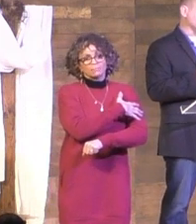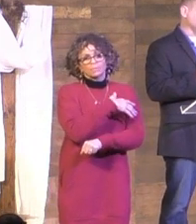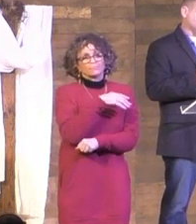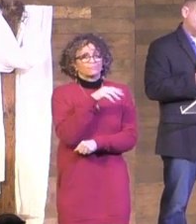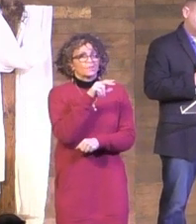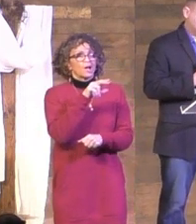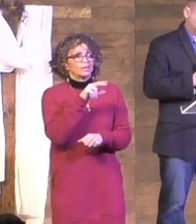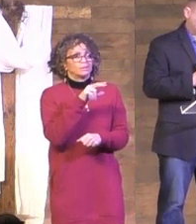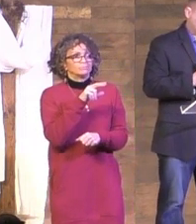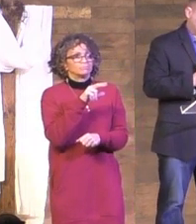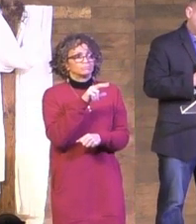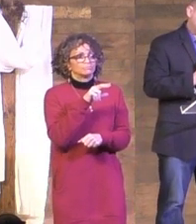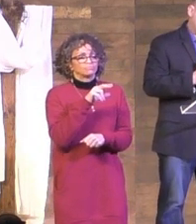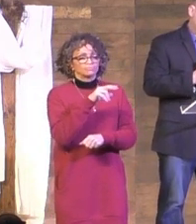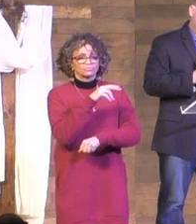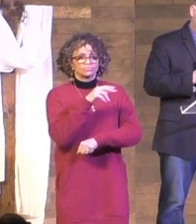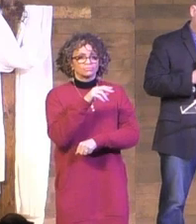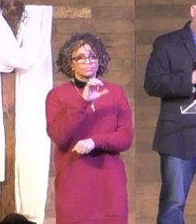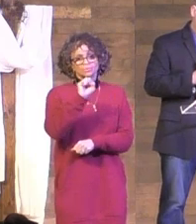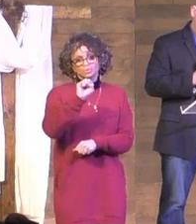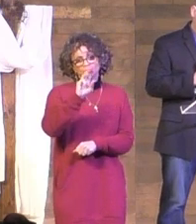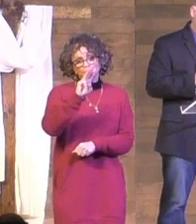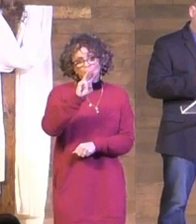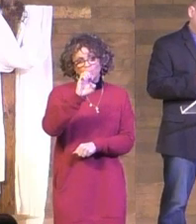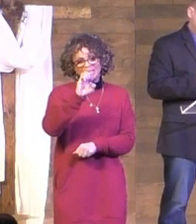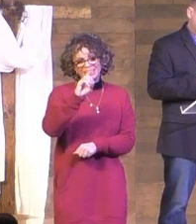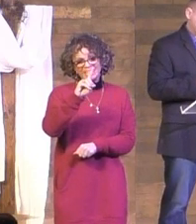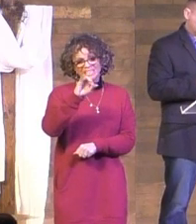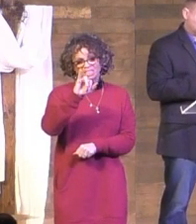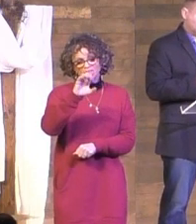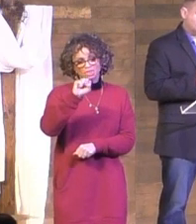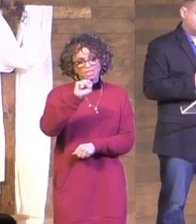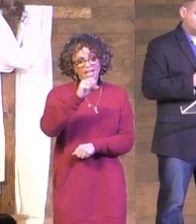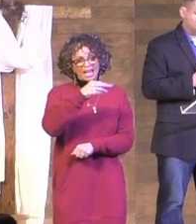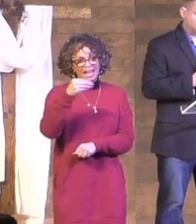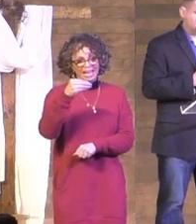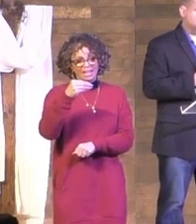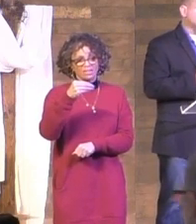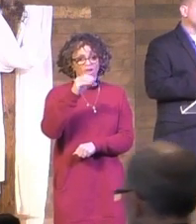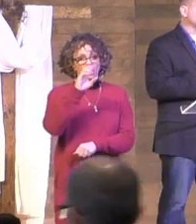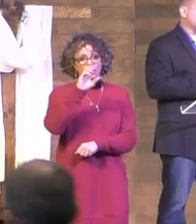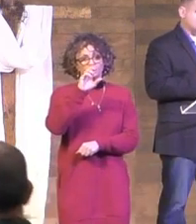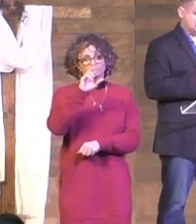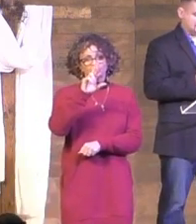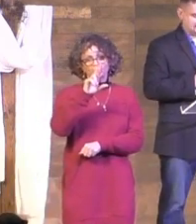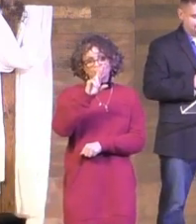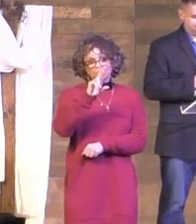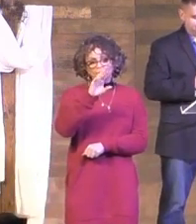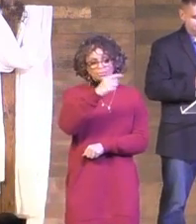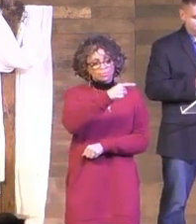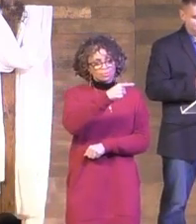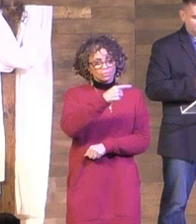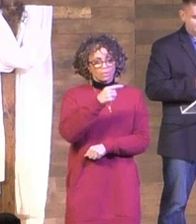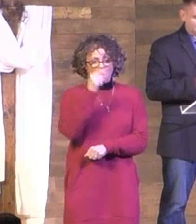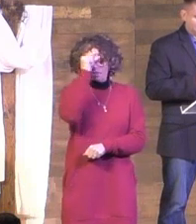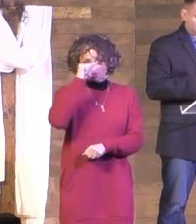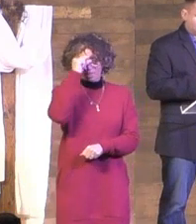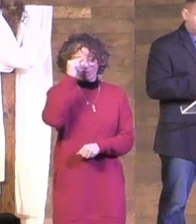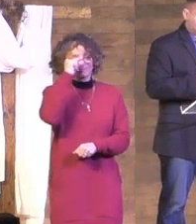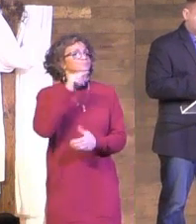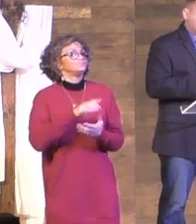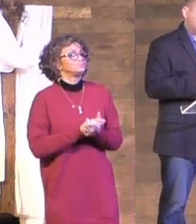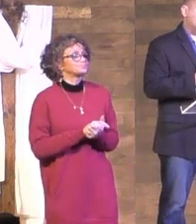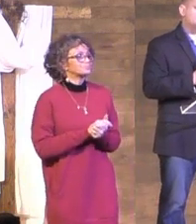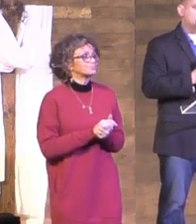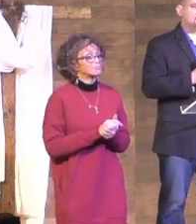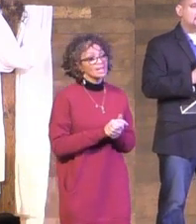Greek. Now, the previous Christmas before this past one, I'd gifted Rachel the same DNA kit. And